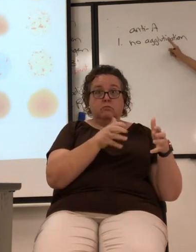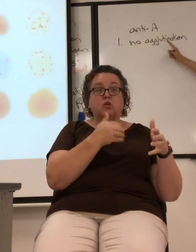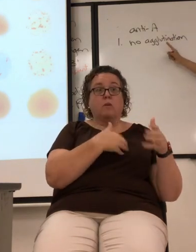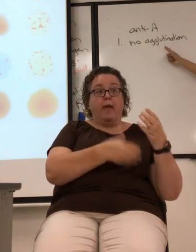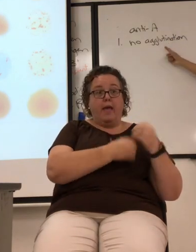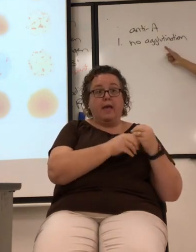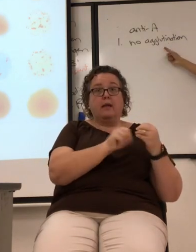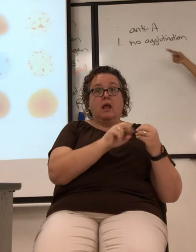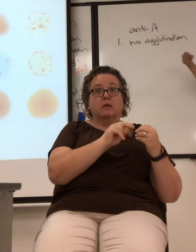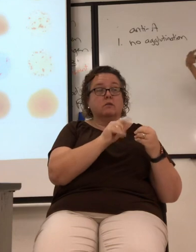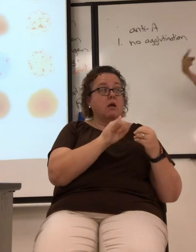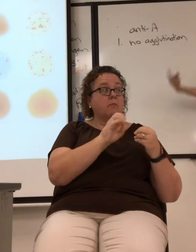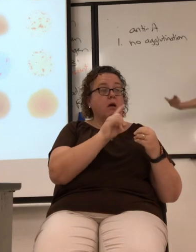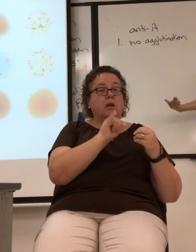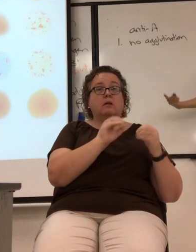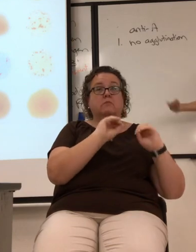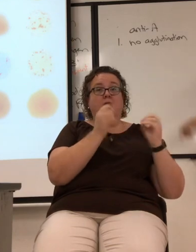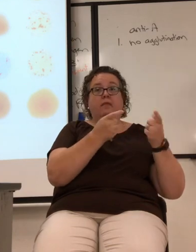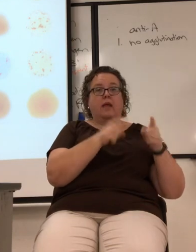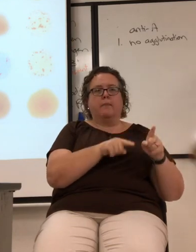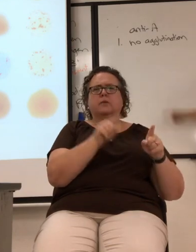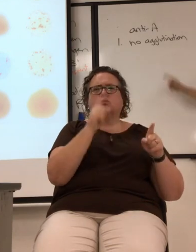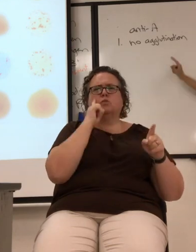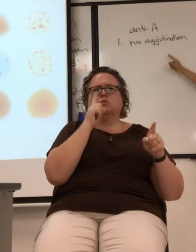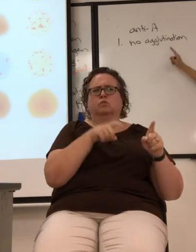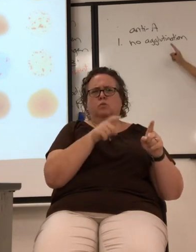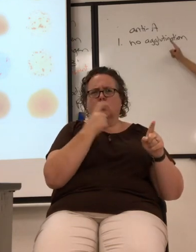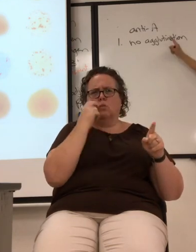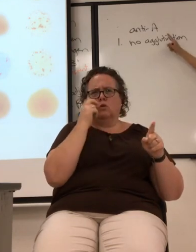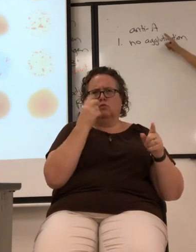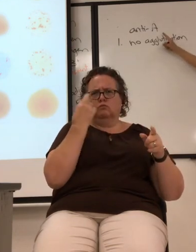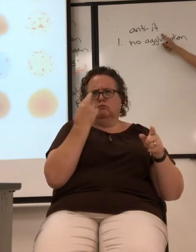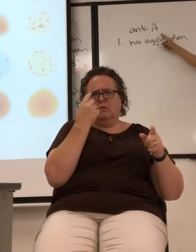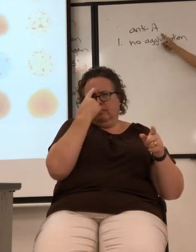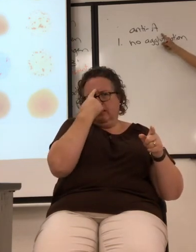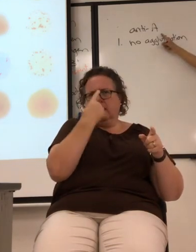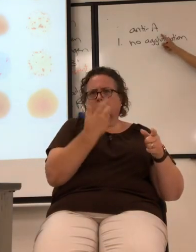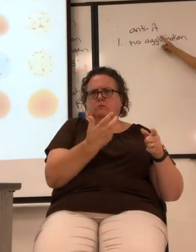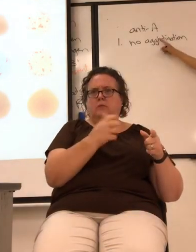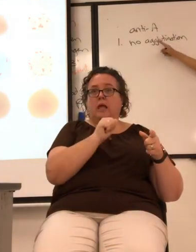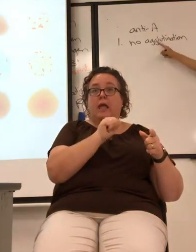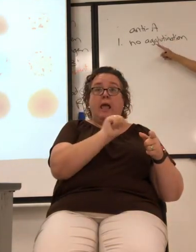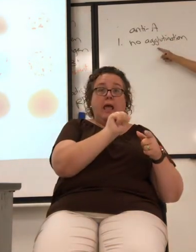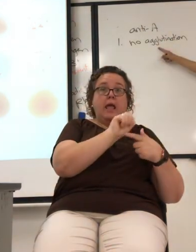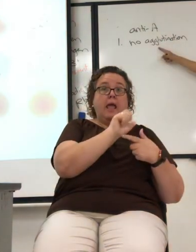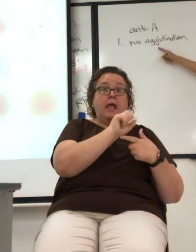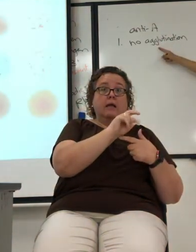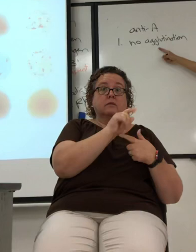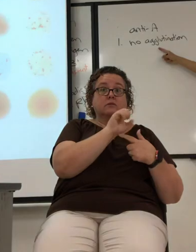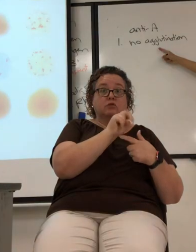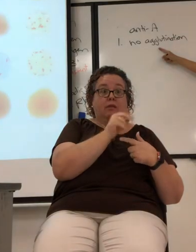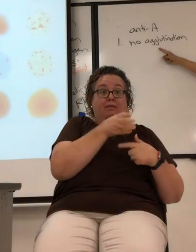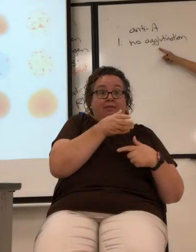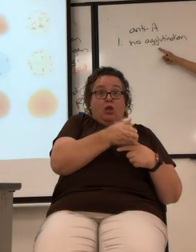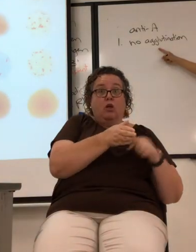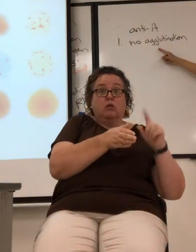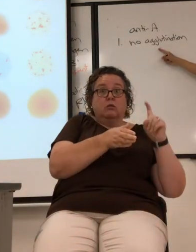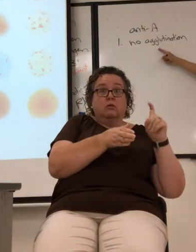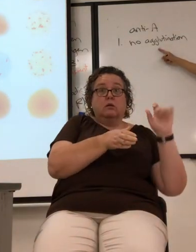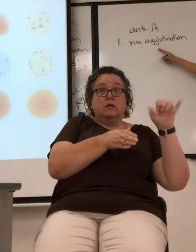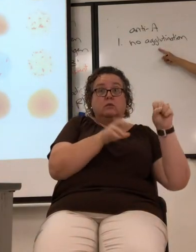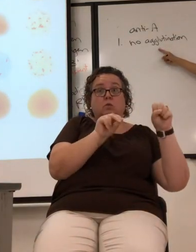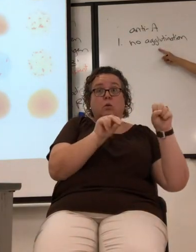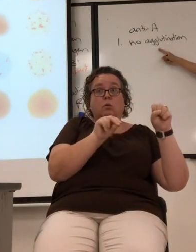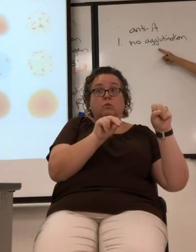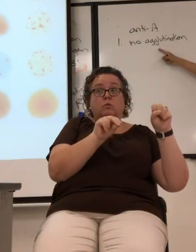to it, nothing happens. What do you deduce? Is the A antigen present? That's a yes-no